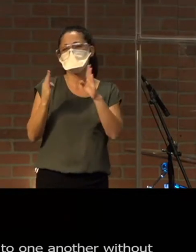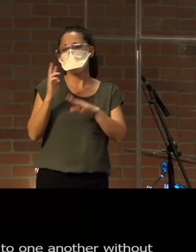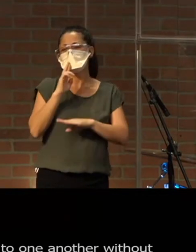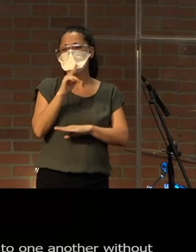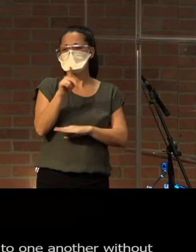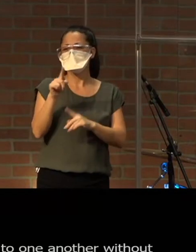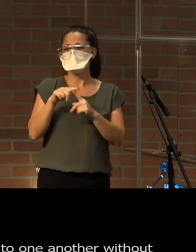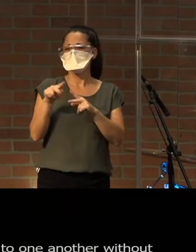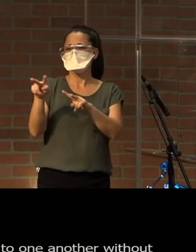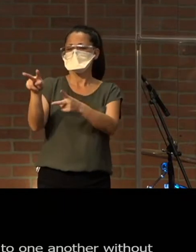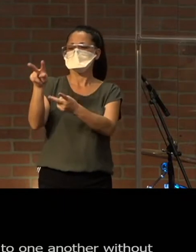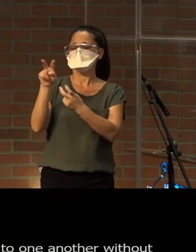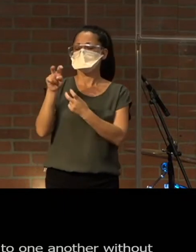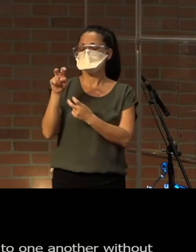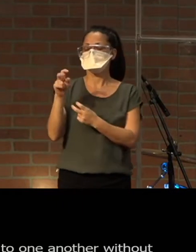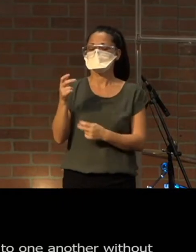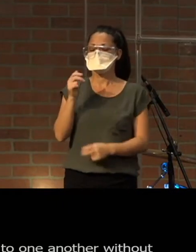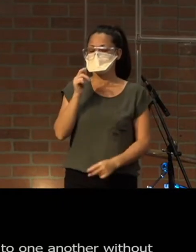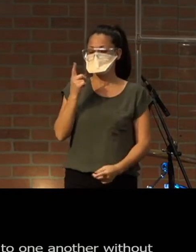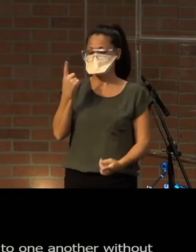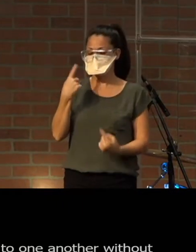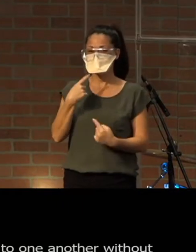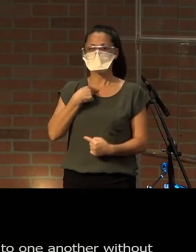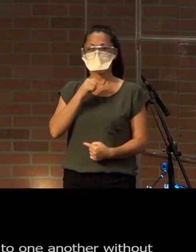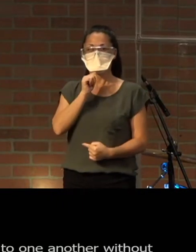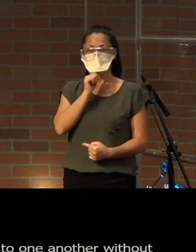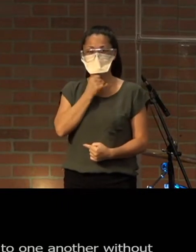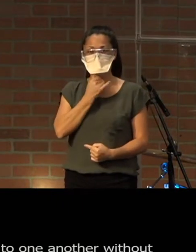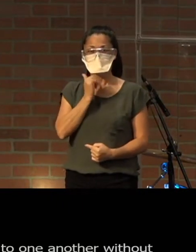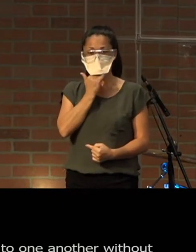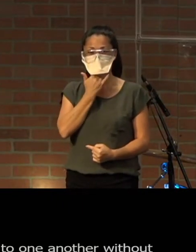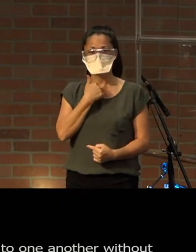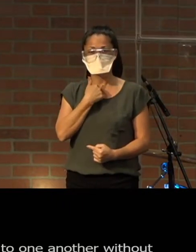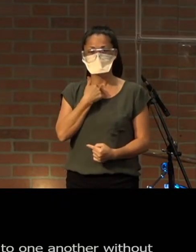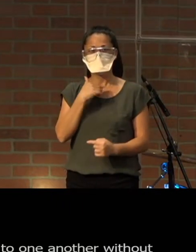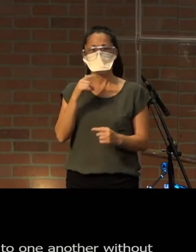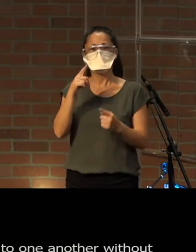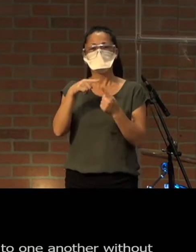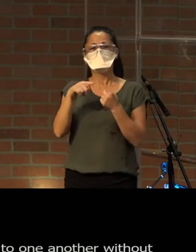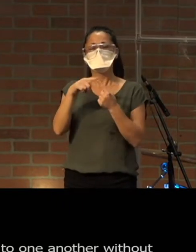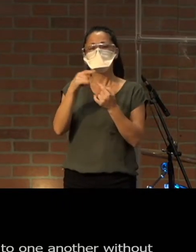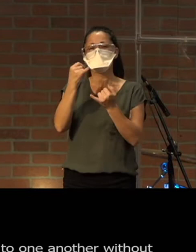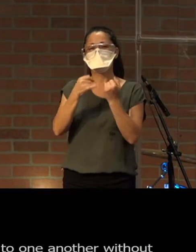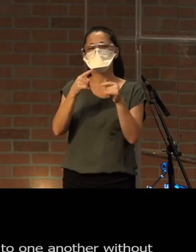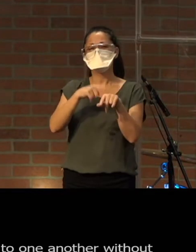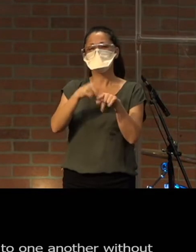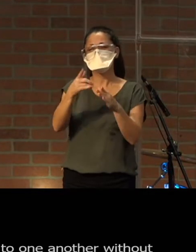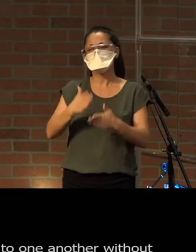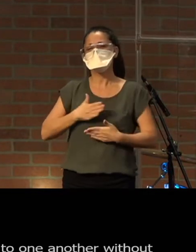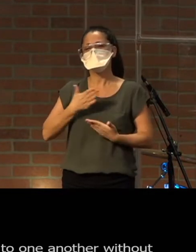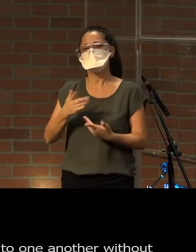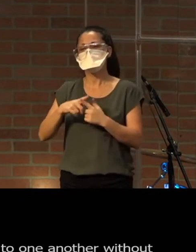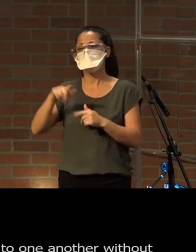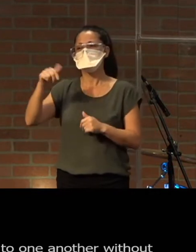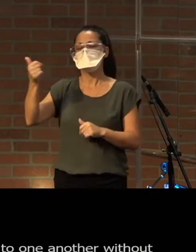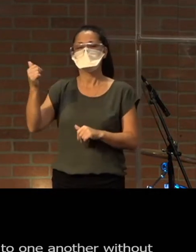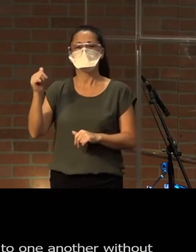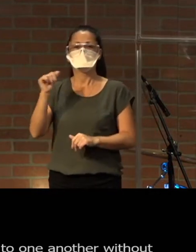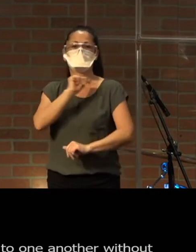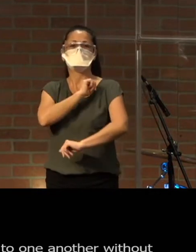rebuke? And when's the last time you submitted to someone else's authority? Are your